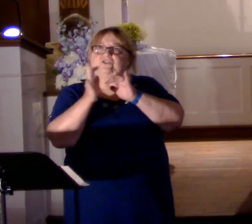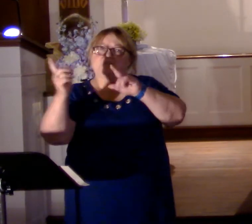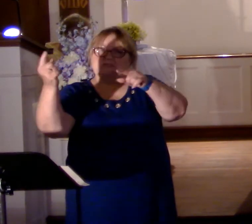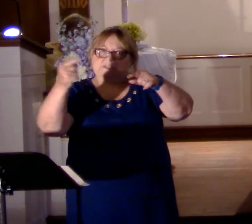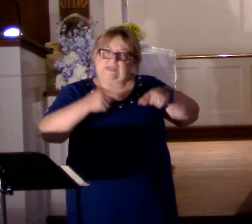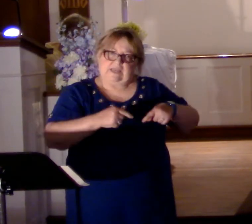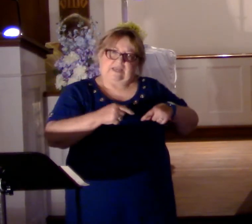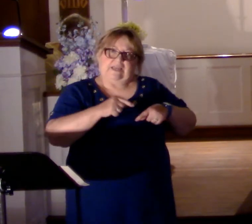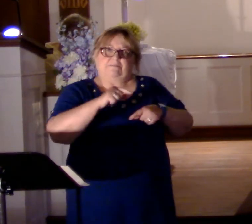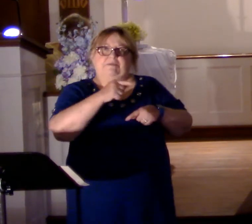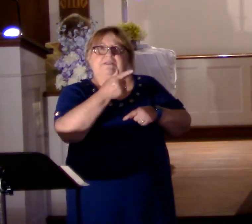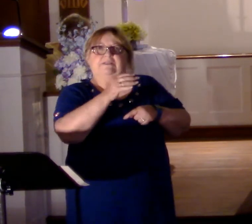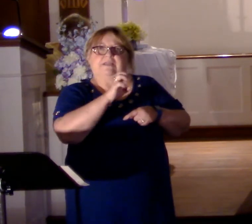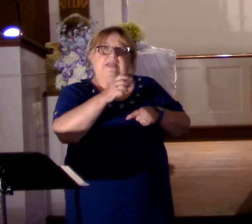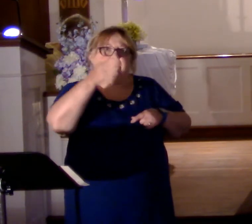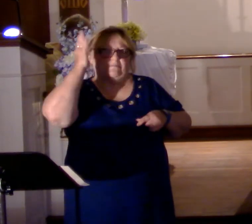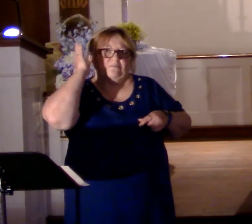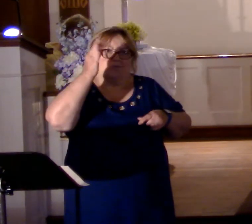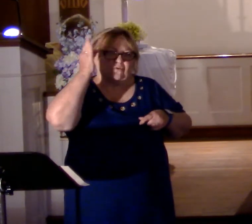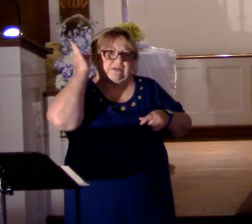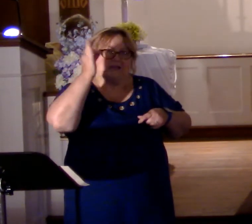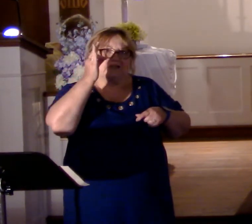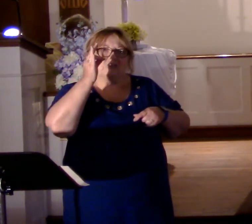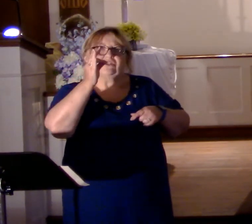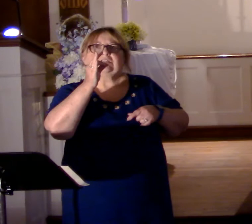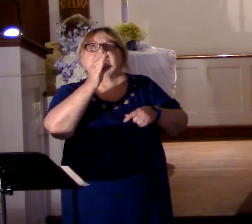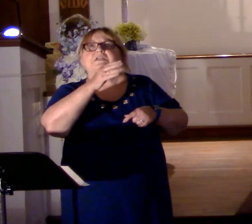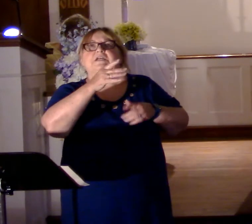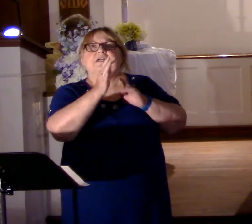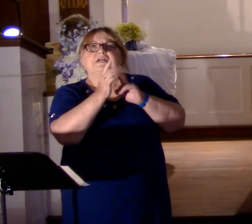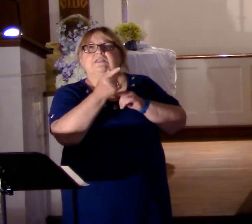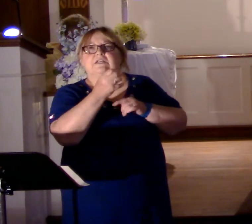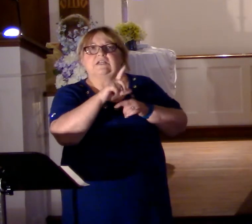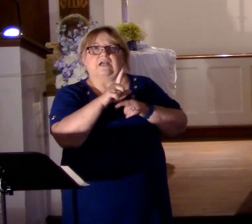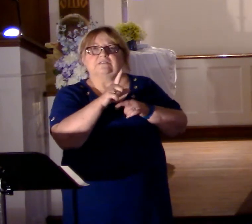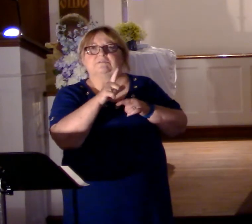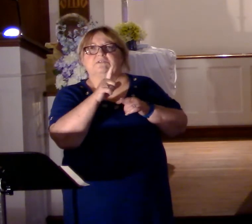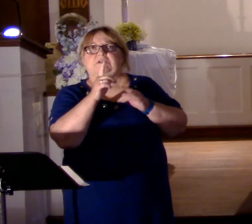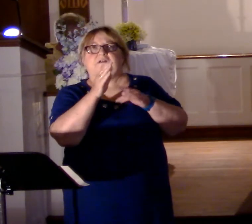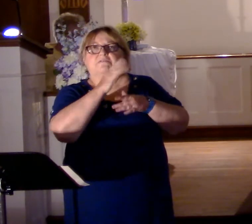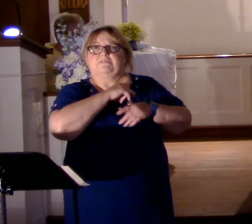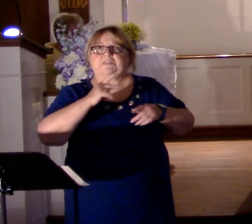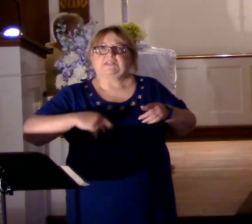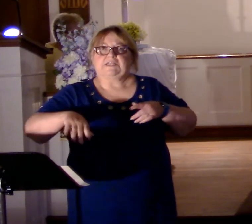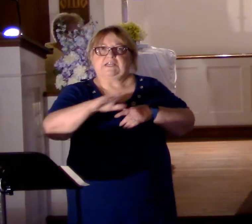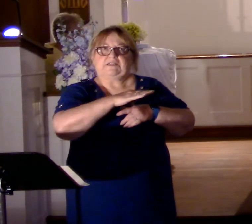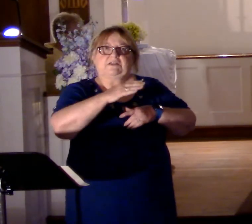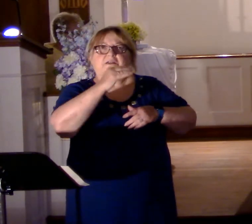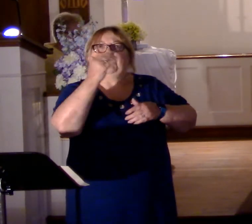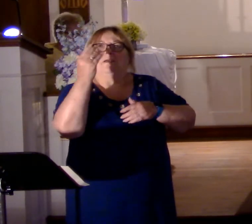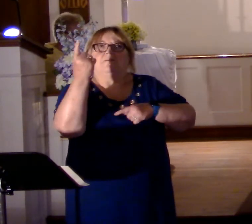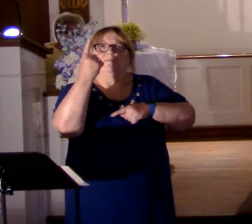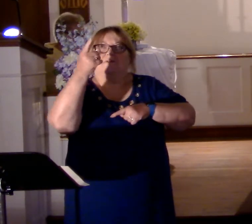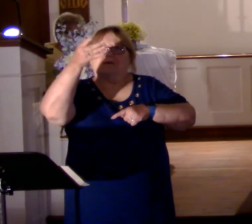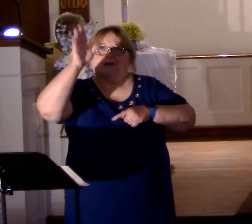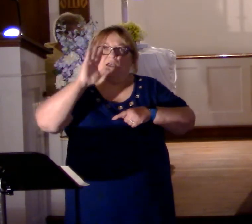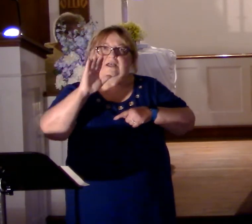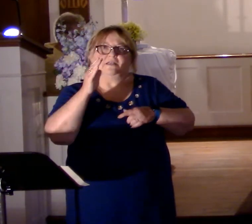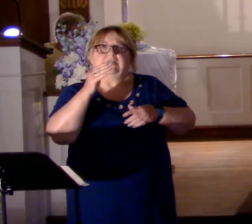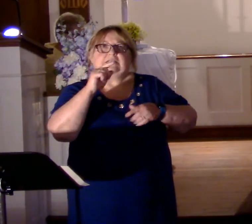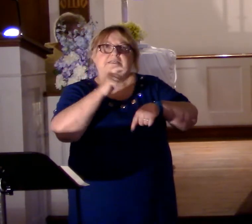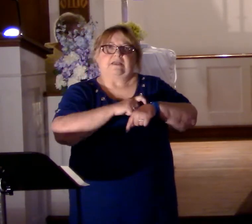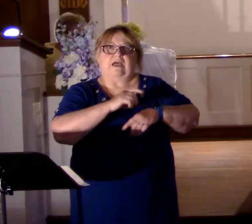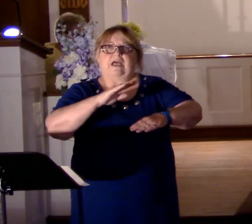into Galilee preaching the gospel of the kingdom of God and saying, time is fulfilled and the kingdom of